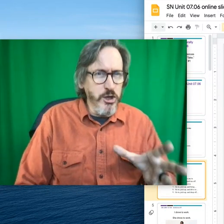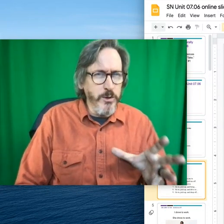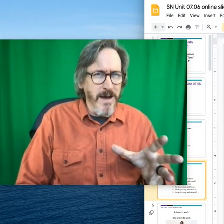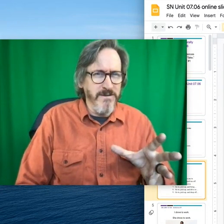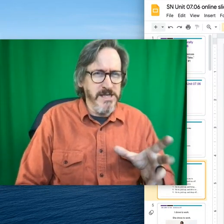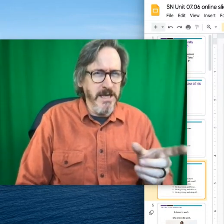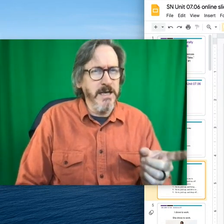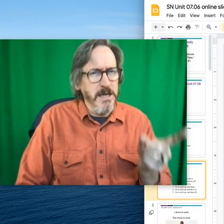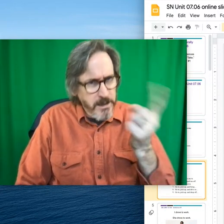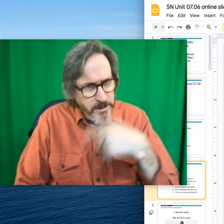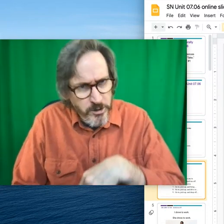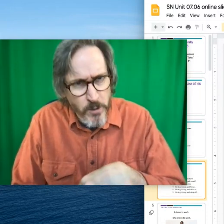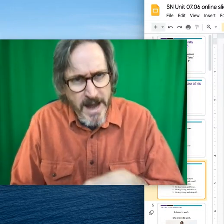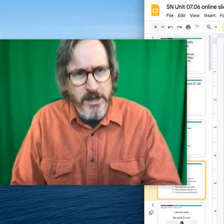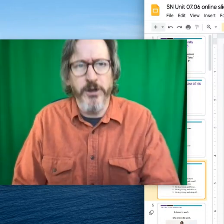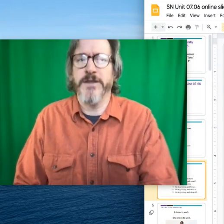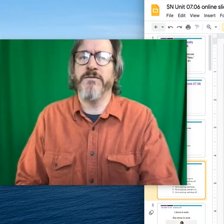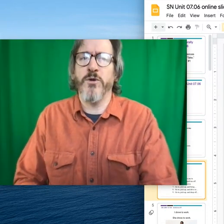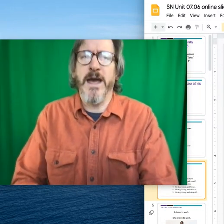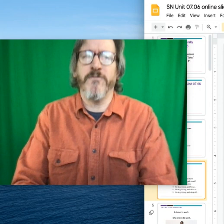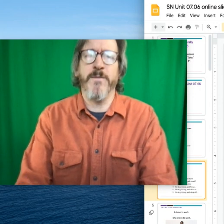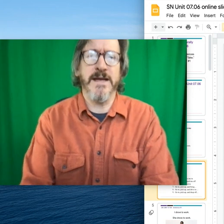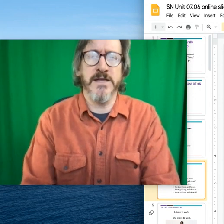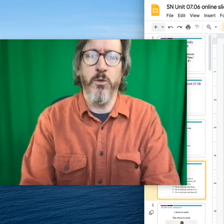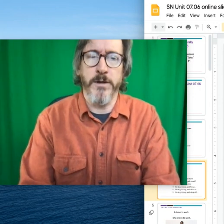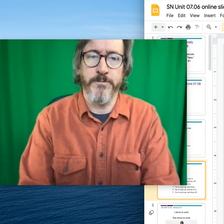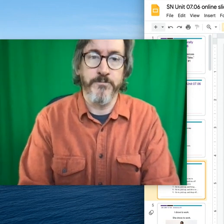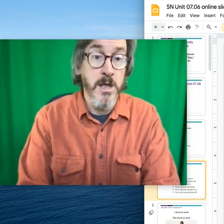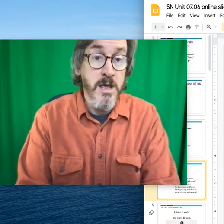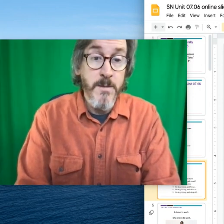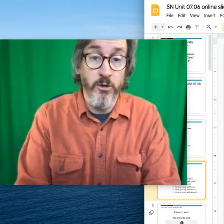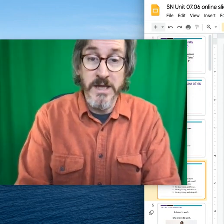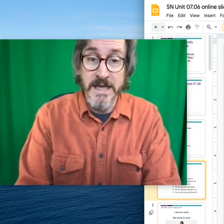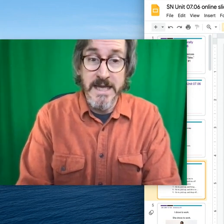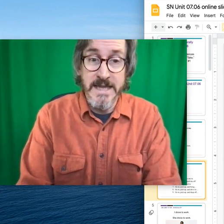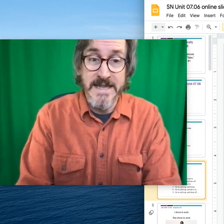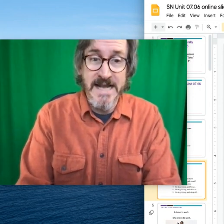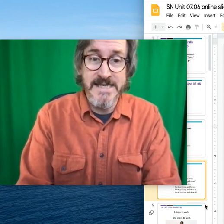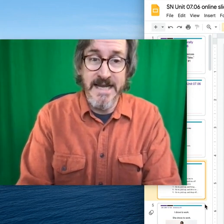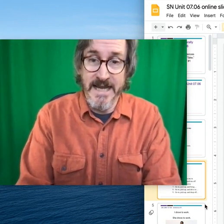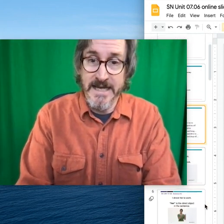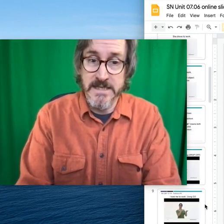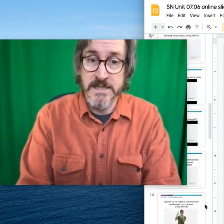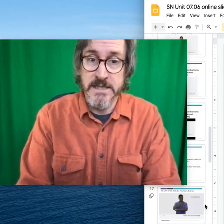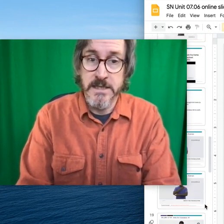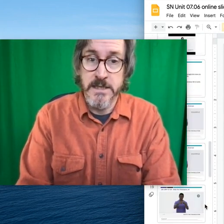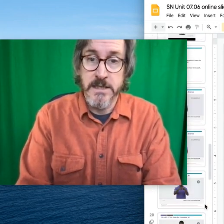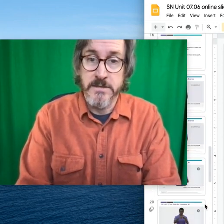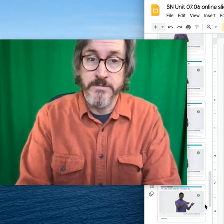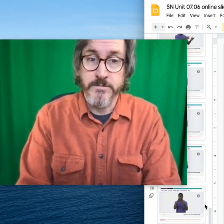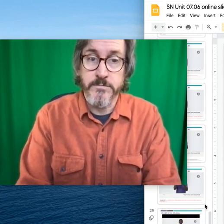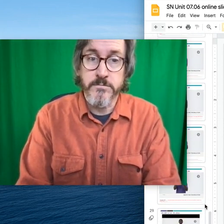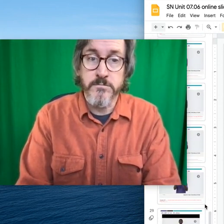anything new you haven't seen, go back and look in the vocab from ASL 1. But really, that's it.